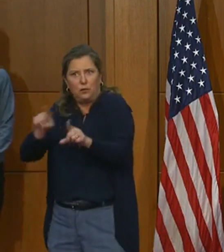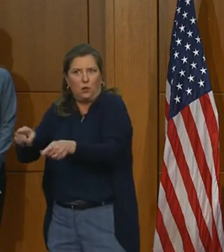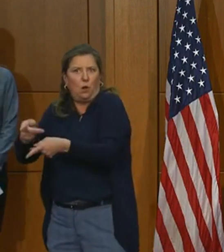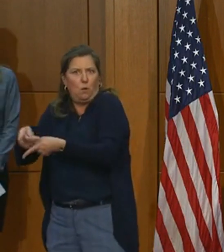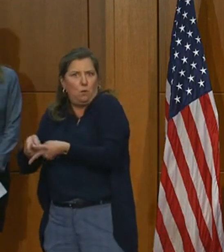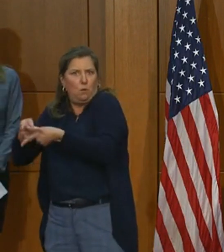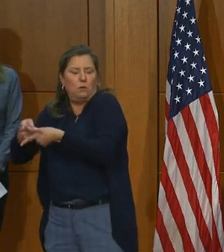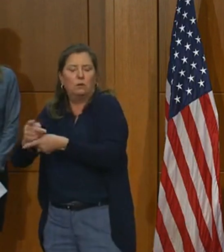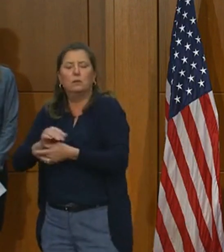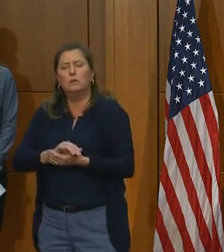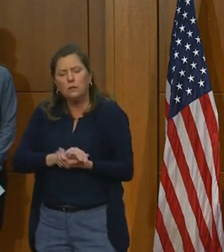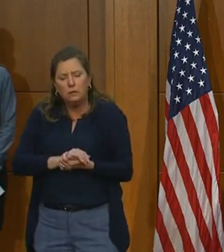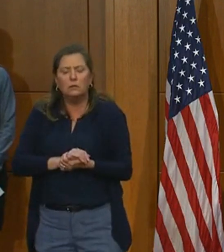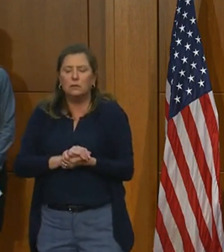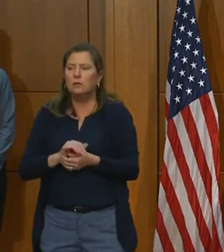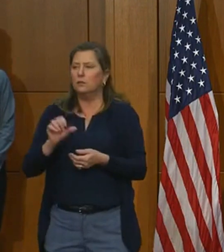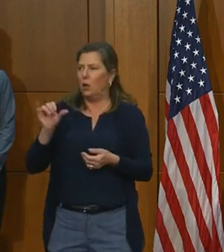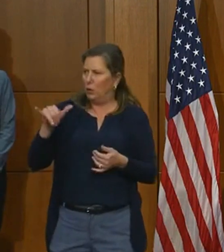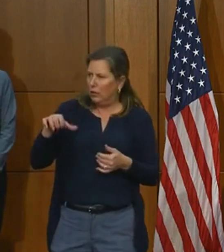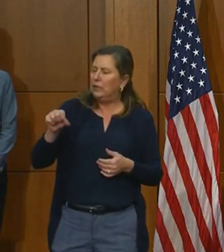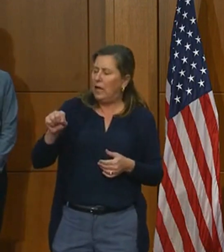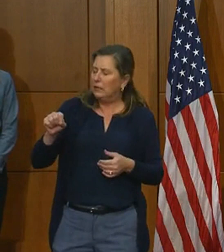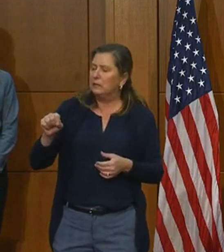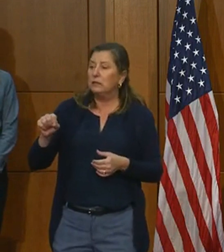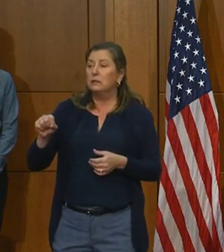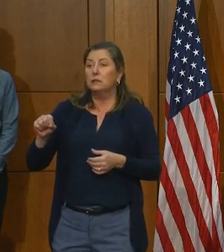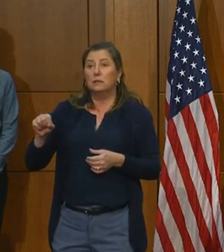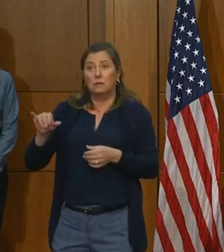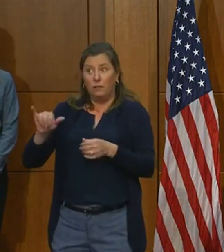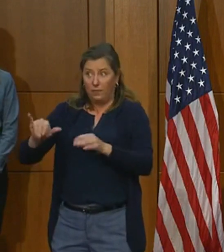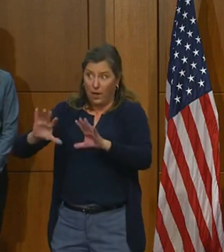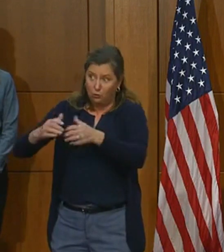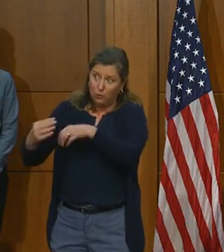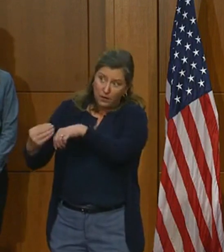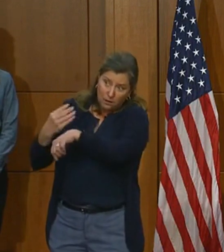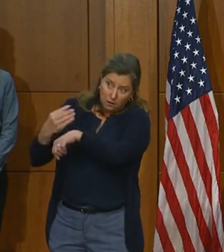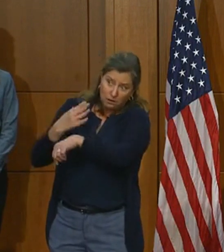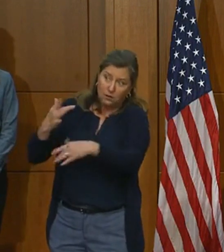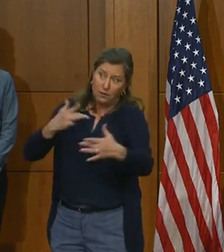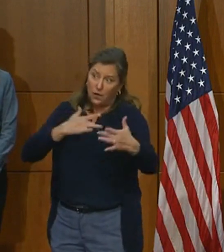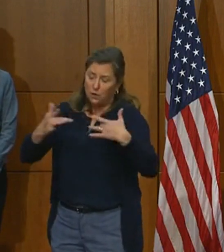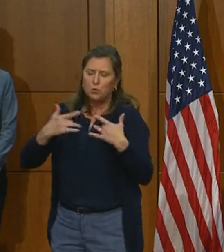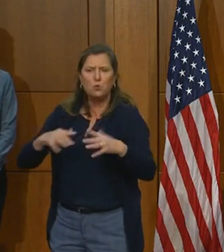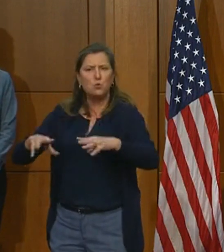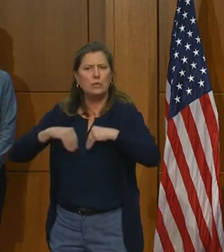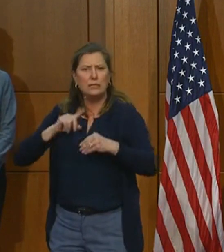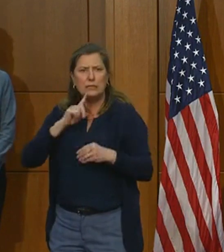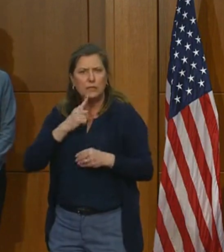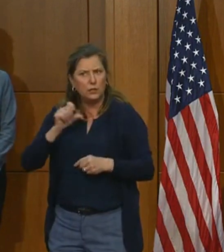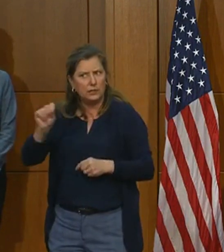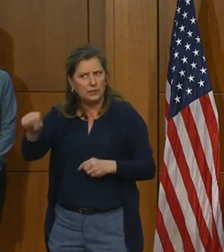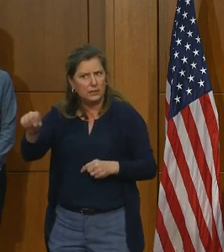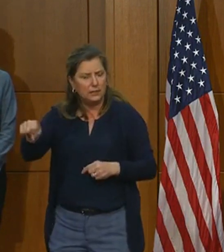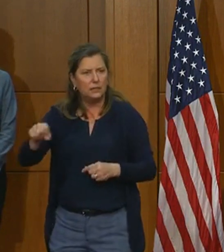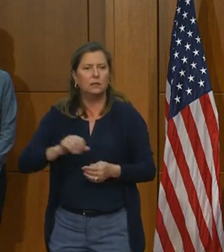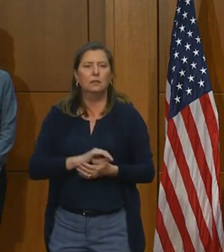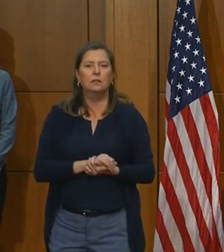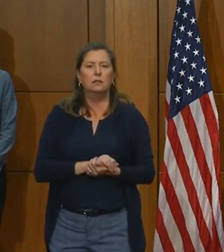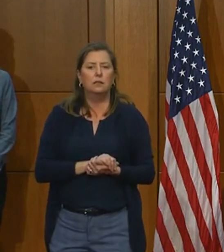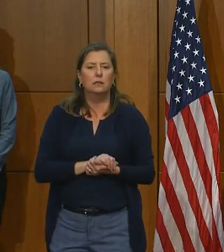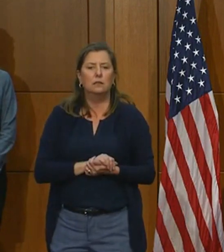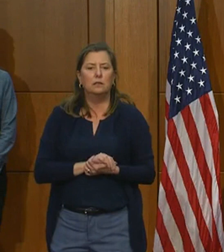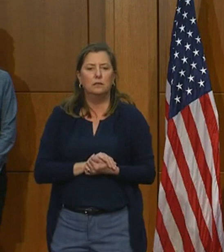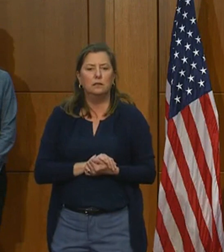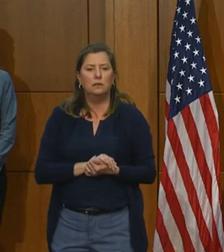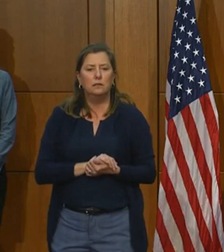be. So yes, I take their input and their concerns very seriously. I also will